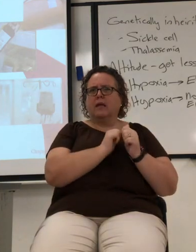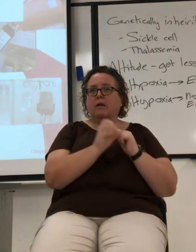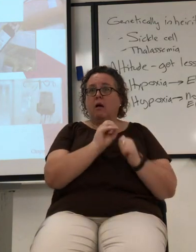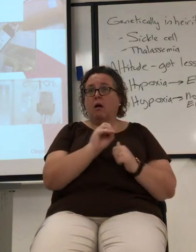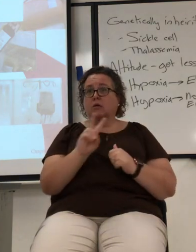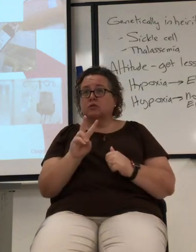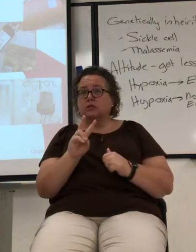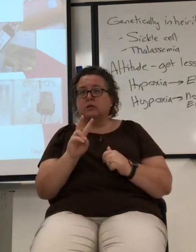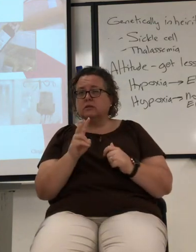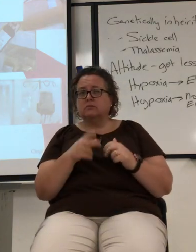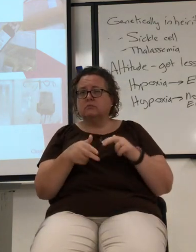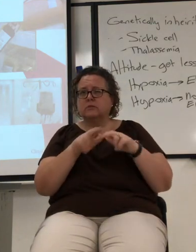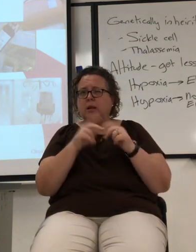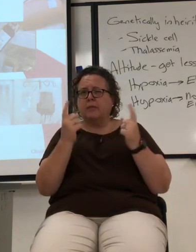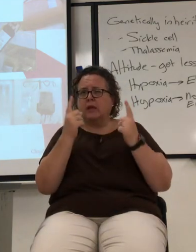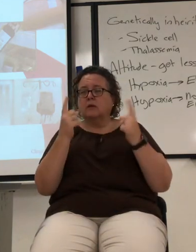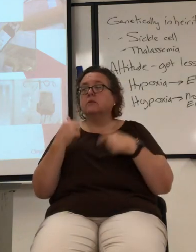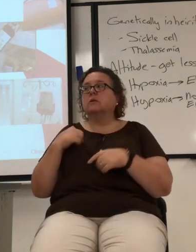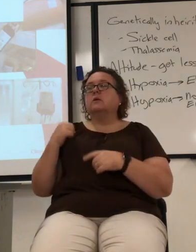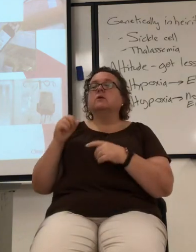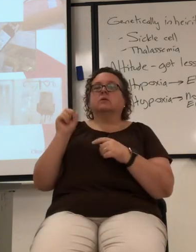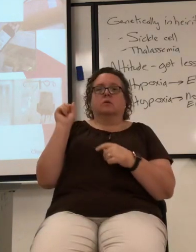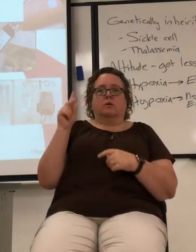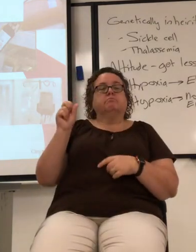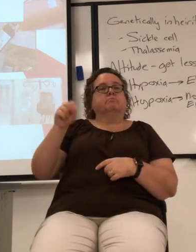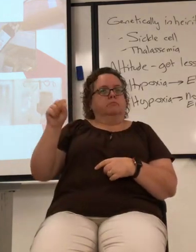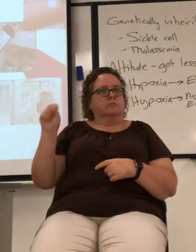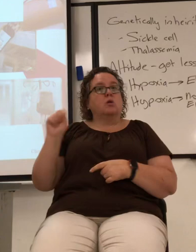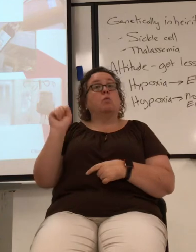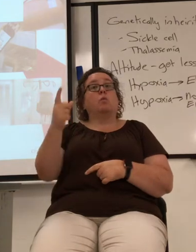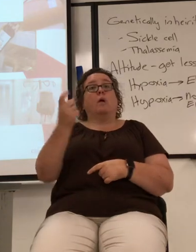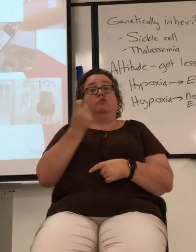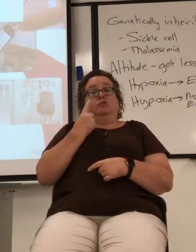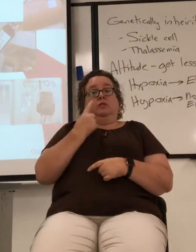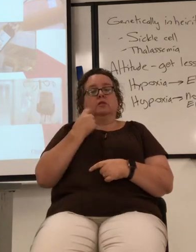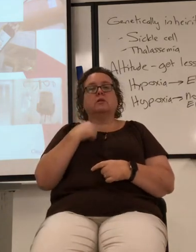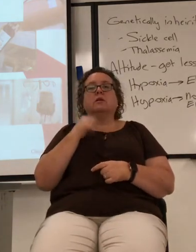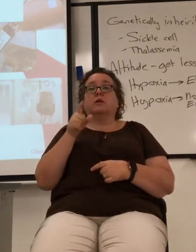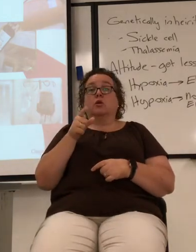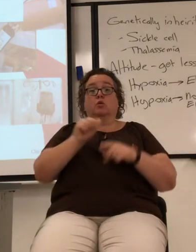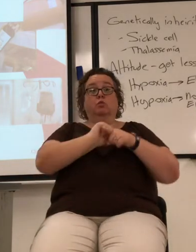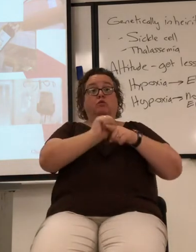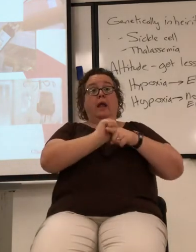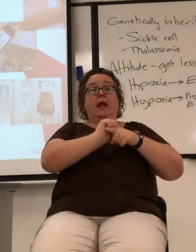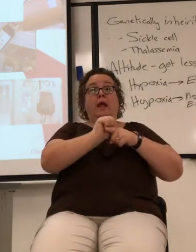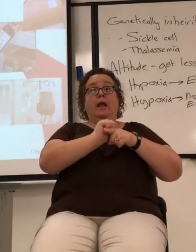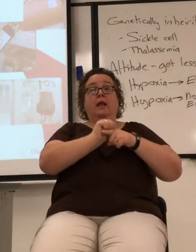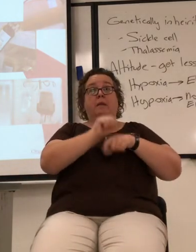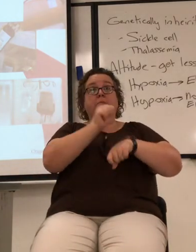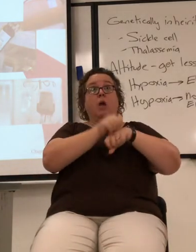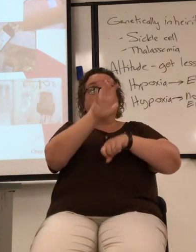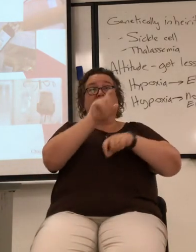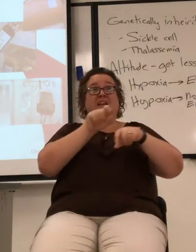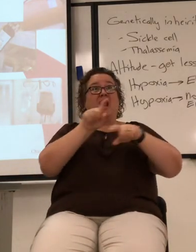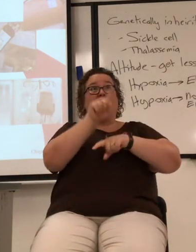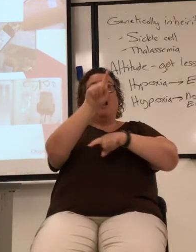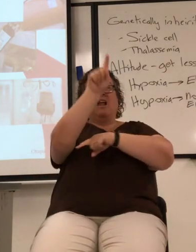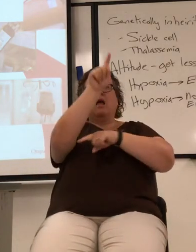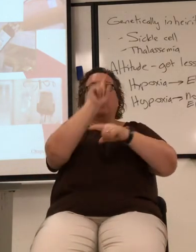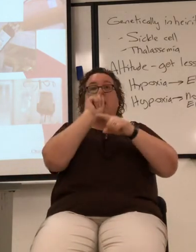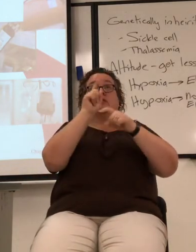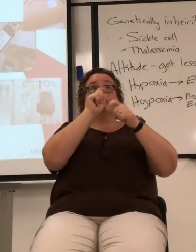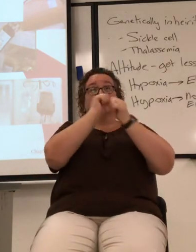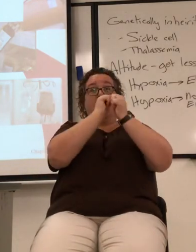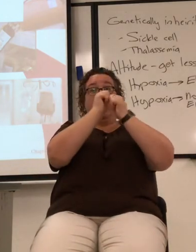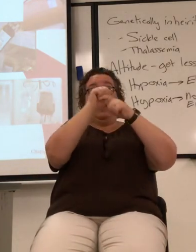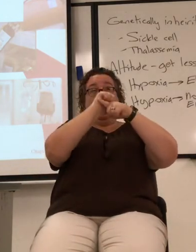compete, then the oxygen is better. Yeah. The question was asked is, well, if you train at altitude and get your blood up, can't you go back down to sea level and have an advantage? Now,